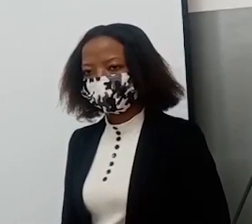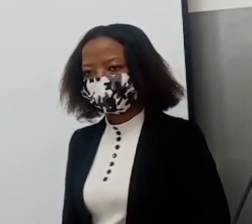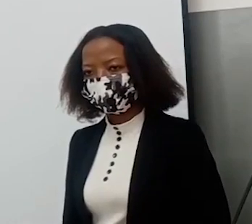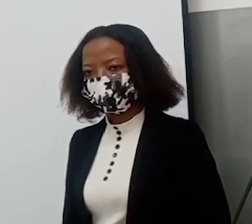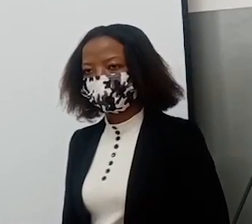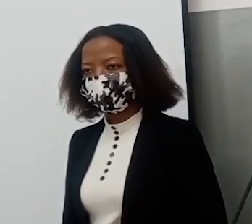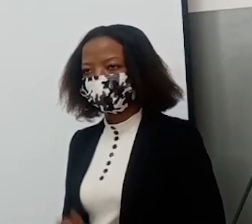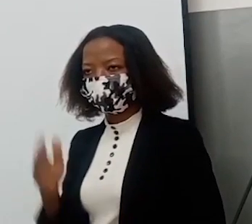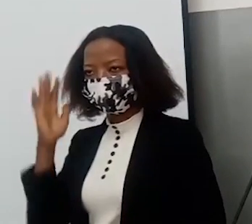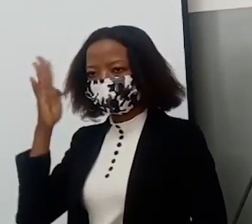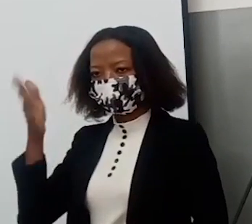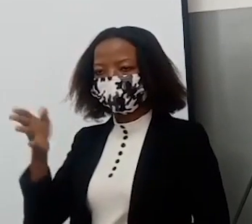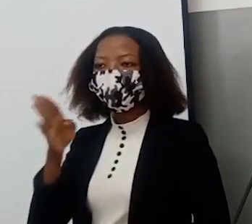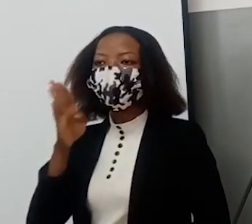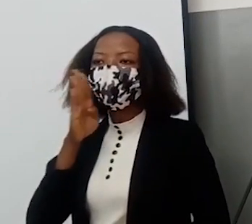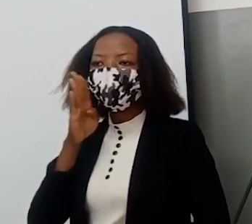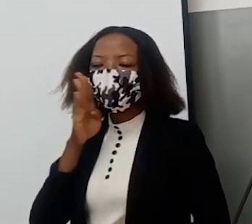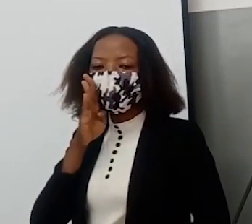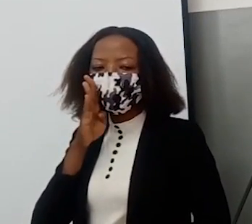We'll be expecting